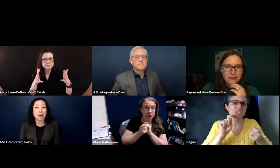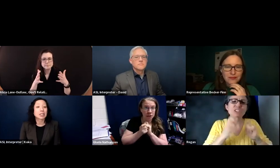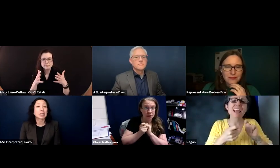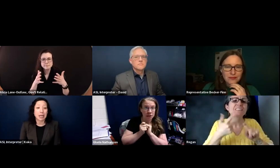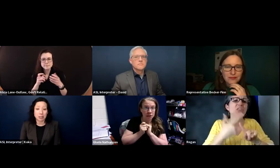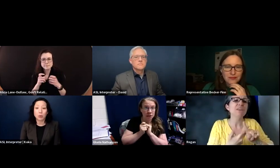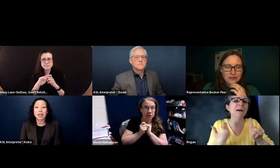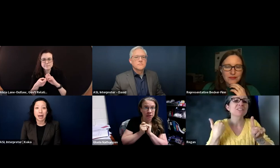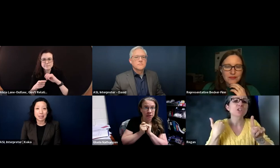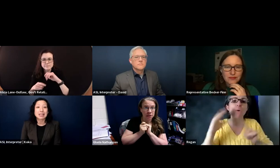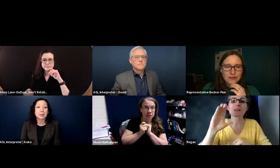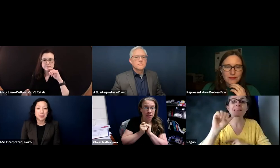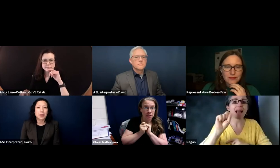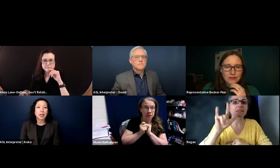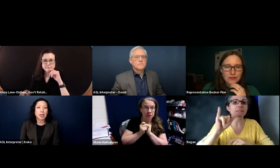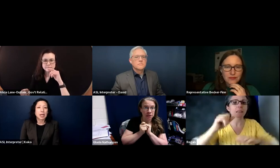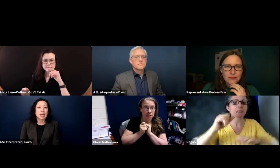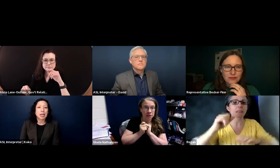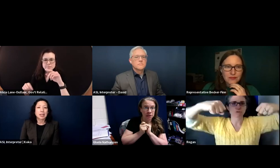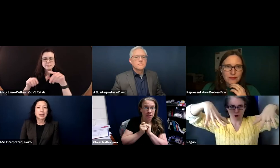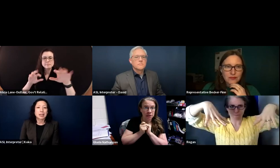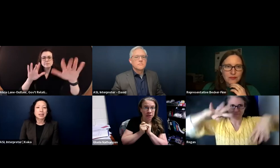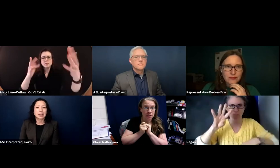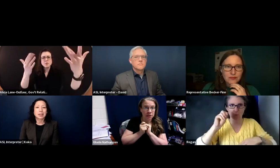to respond to Les with that.